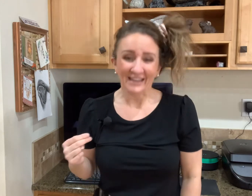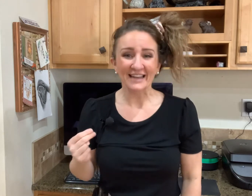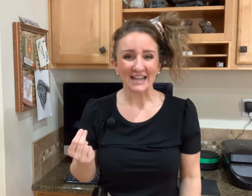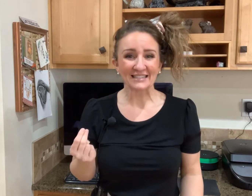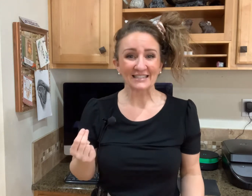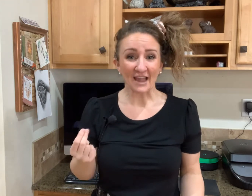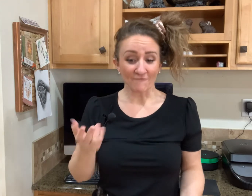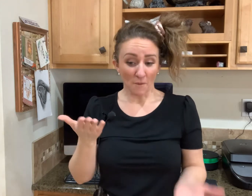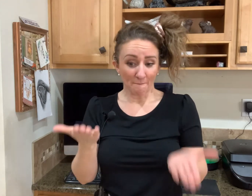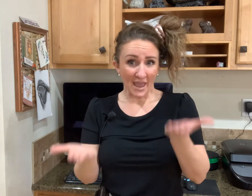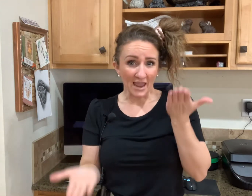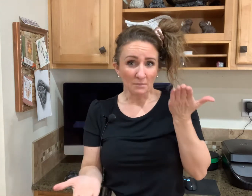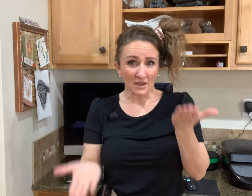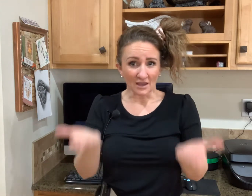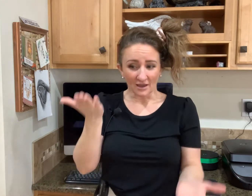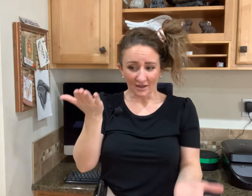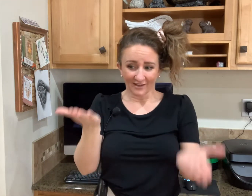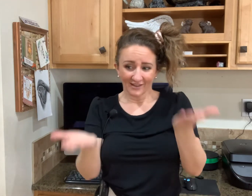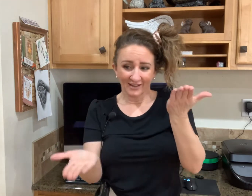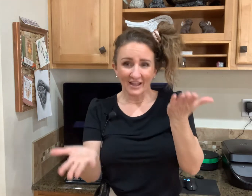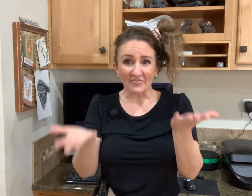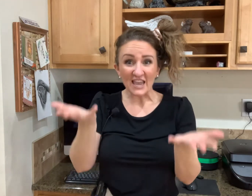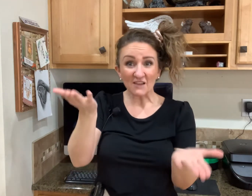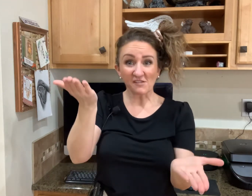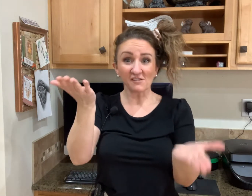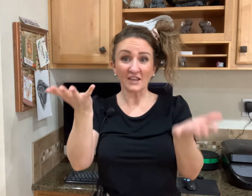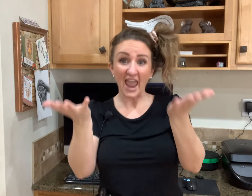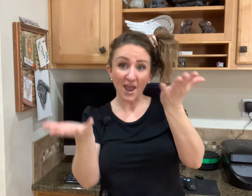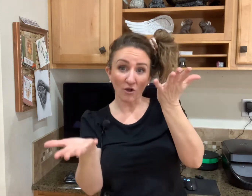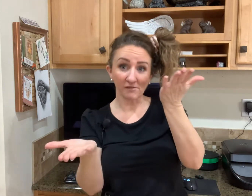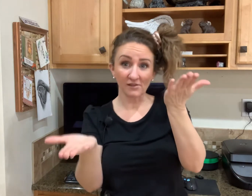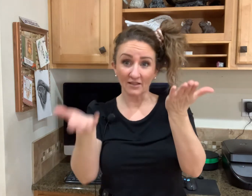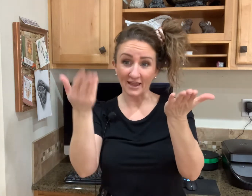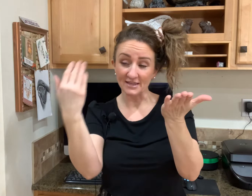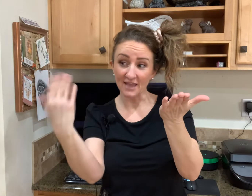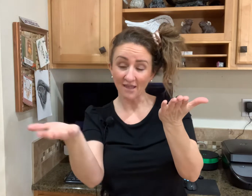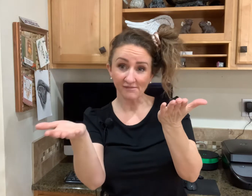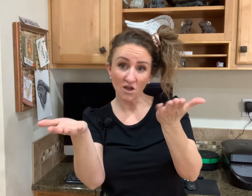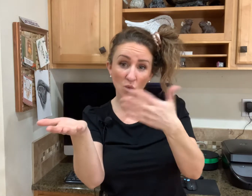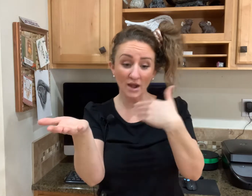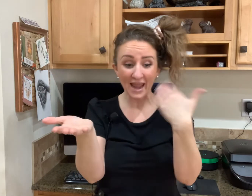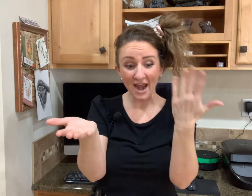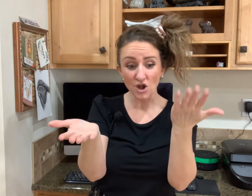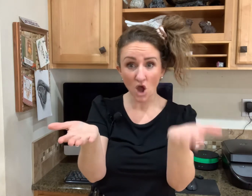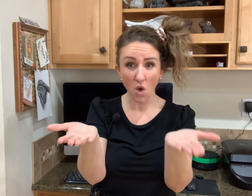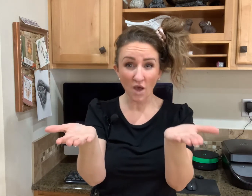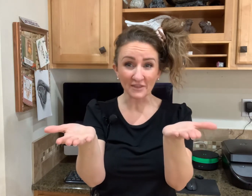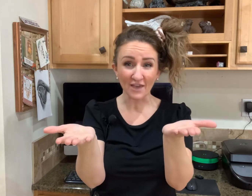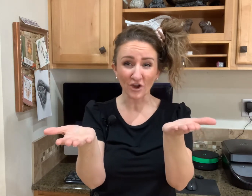Next is a sign for maybe. Think of scales, like yes on one hand, no on the other hand.